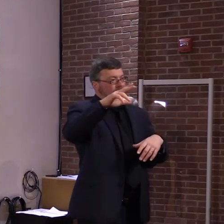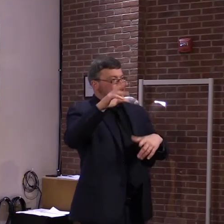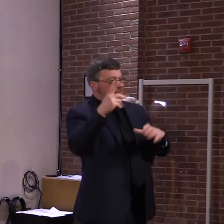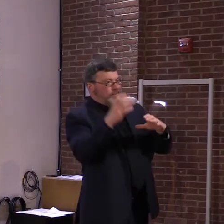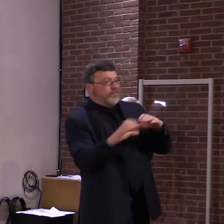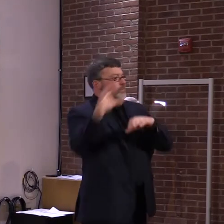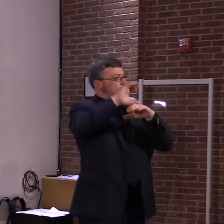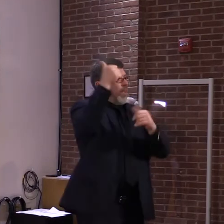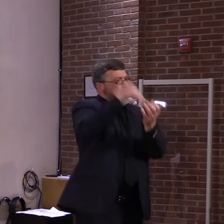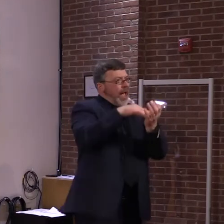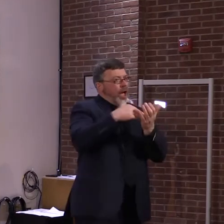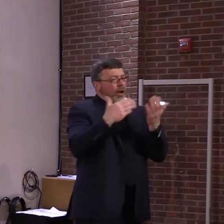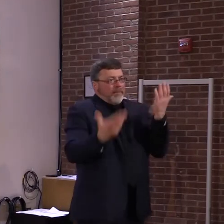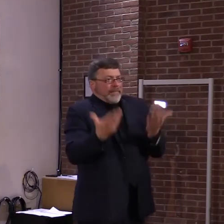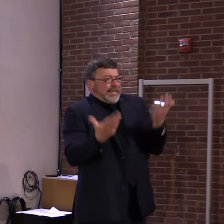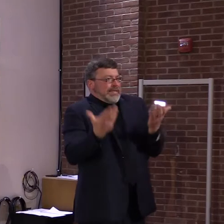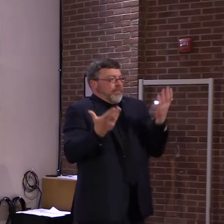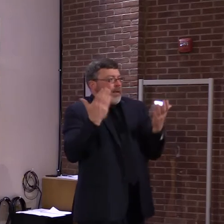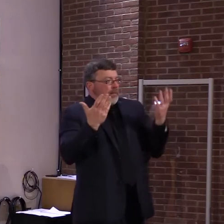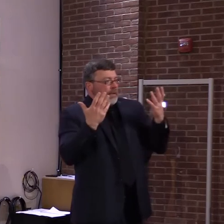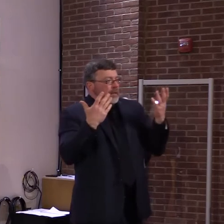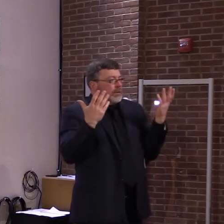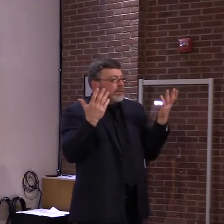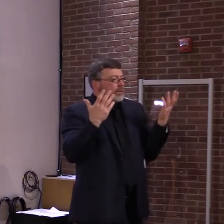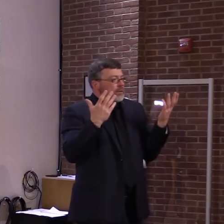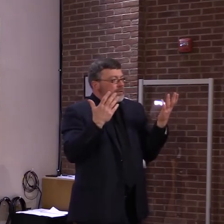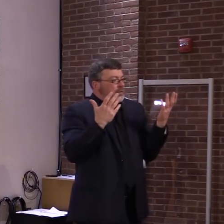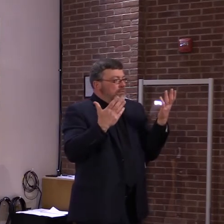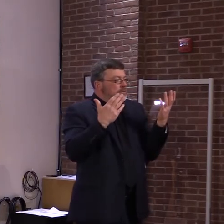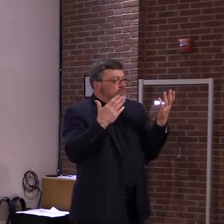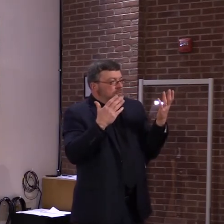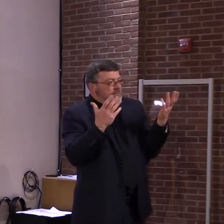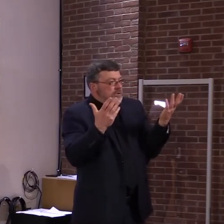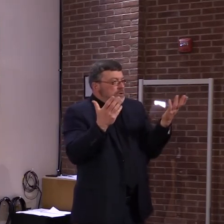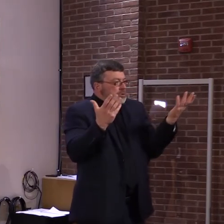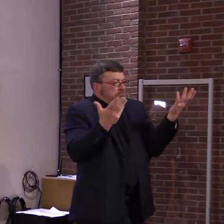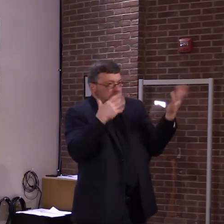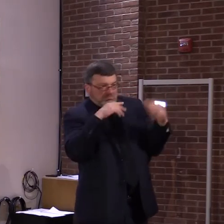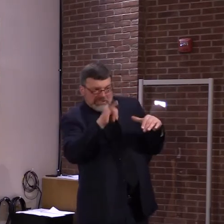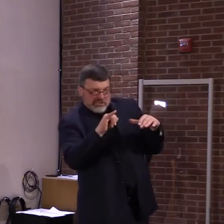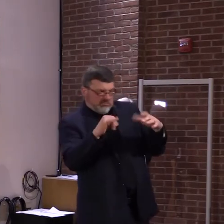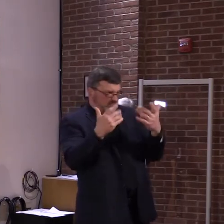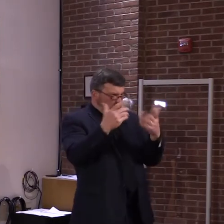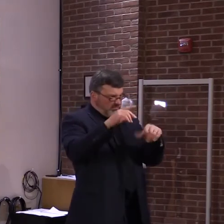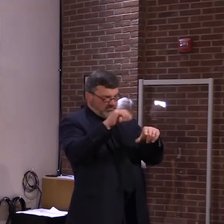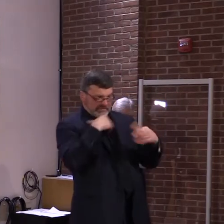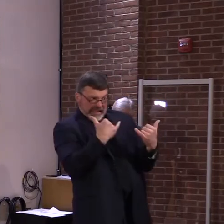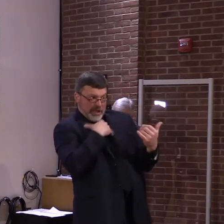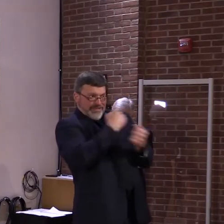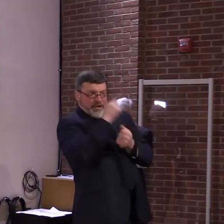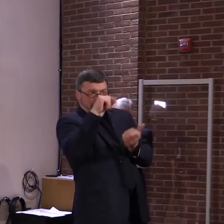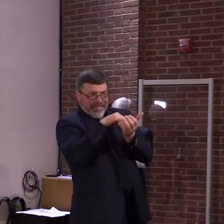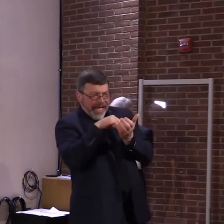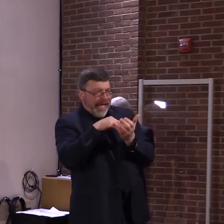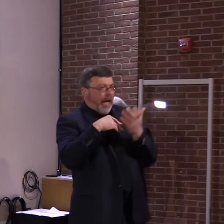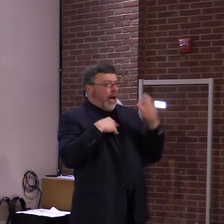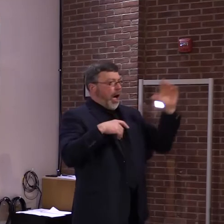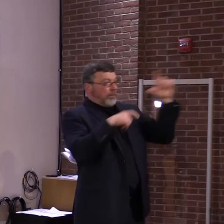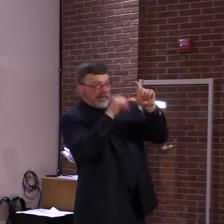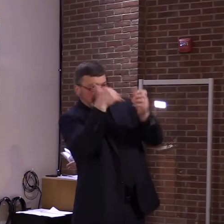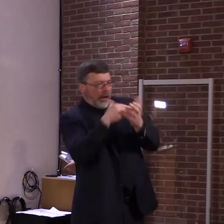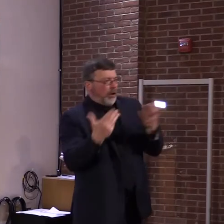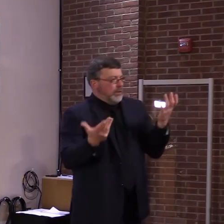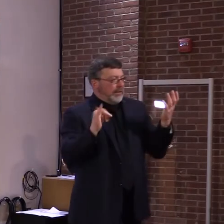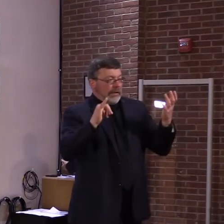is based on per capita. And then it resets. So they are, the other states that didn't ask for